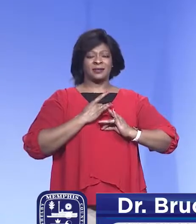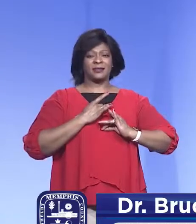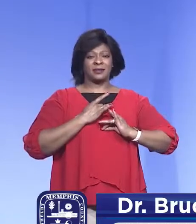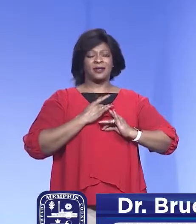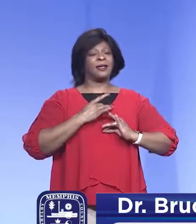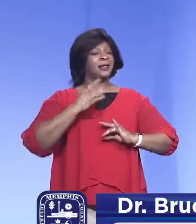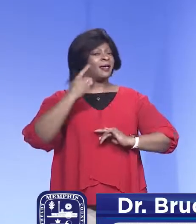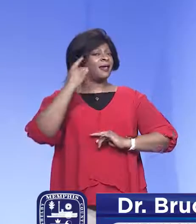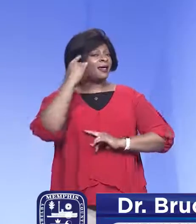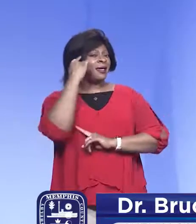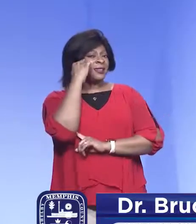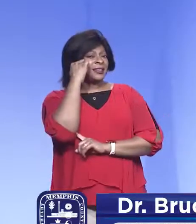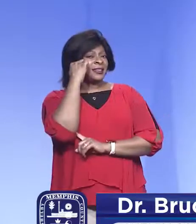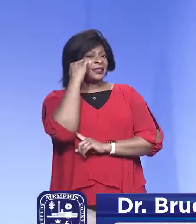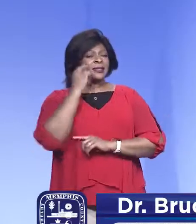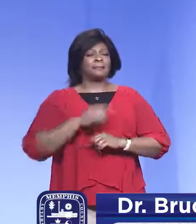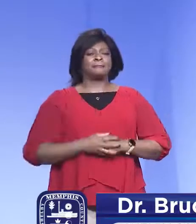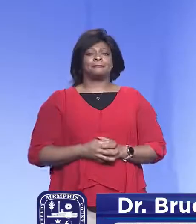I think